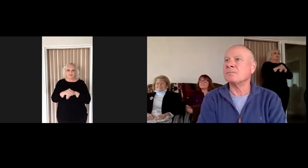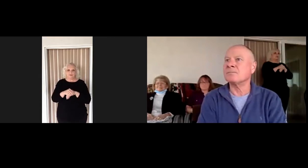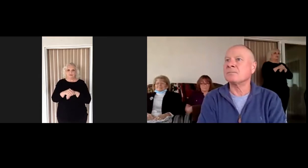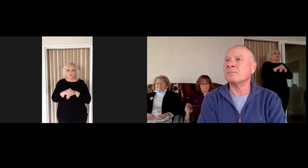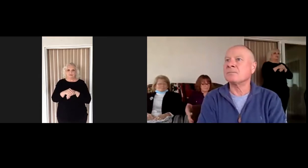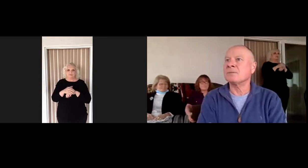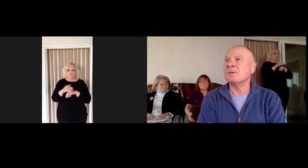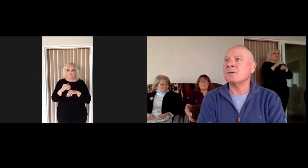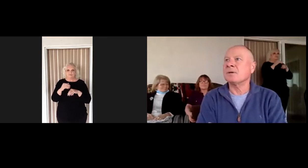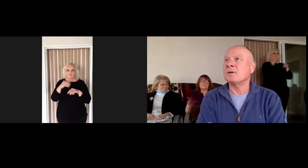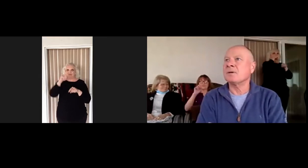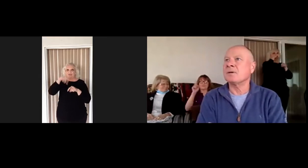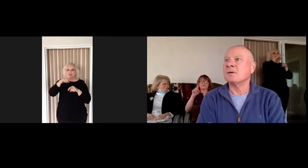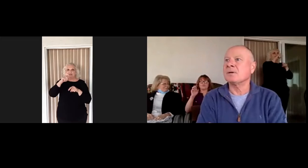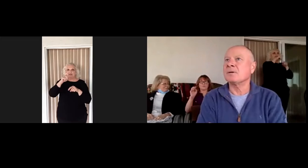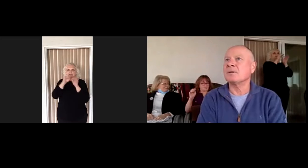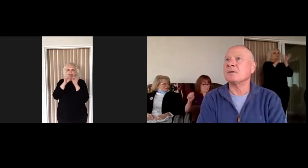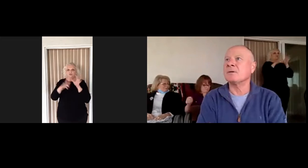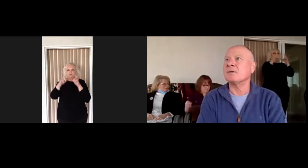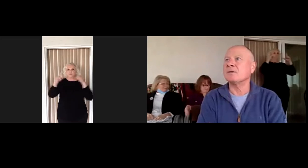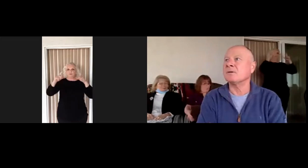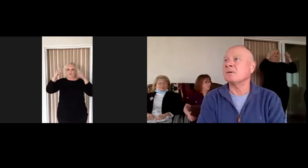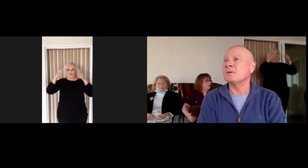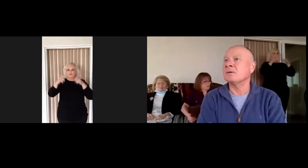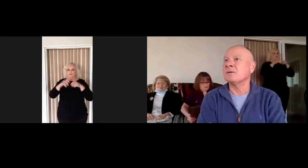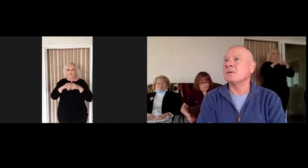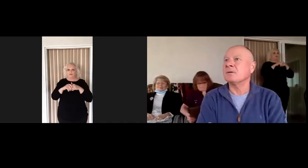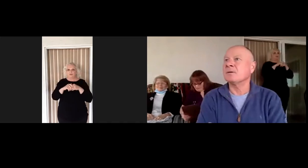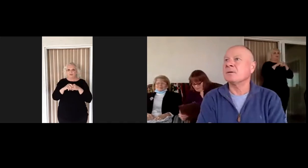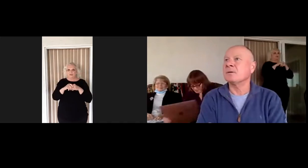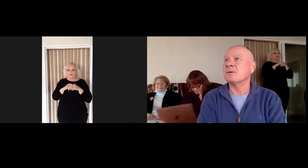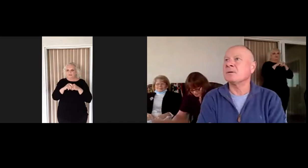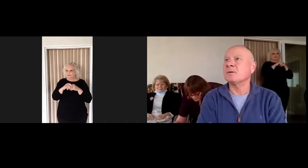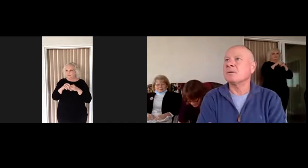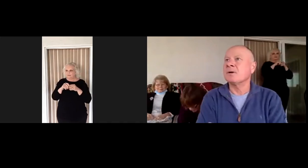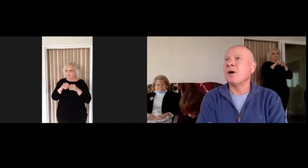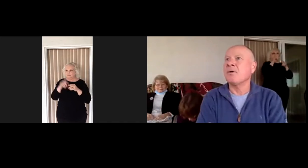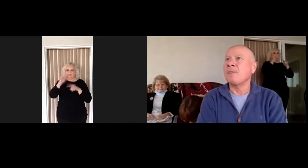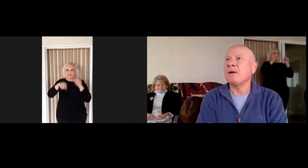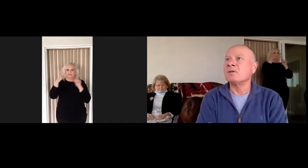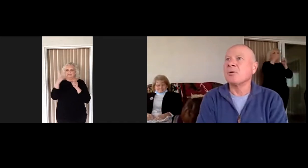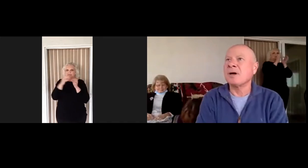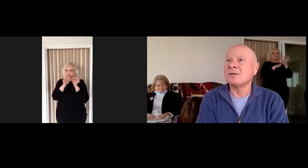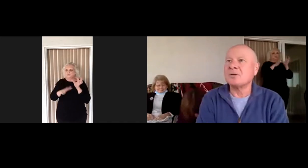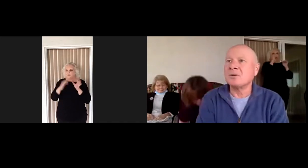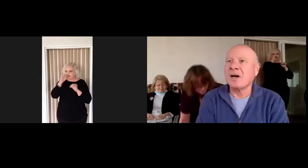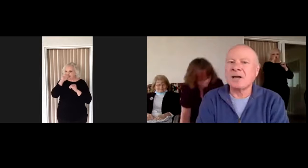bigger? Right now, everybody sees all the little tiny things and we can't see the interpreter.